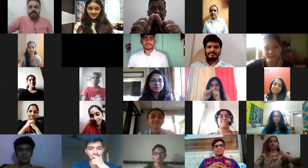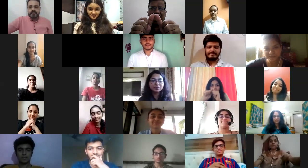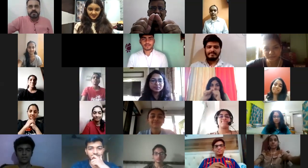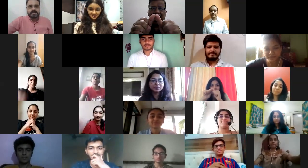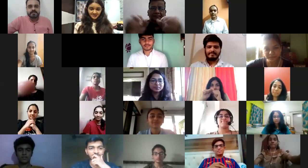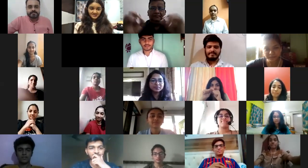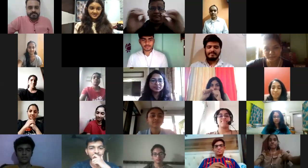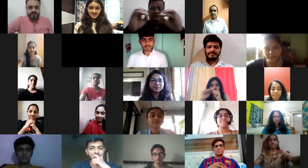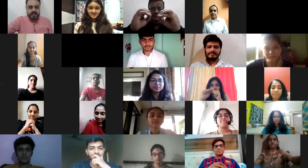D.